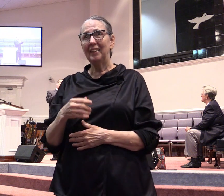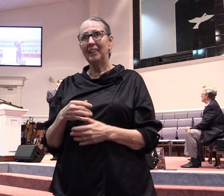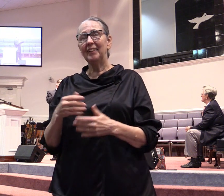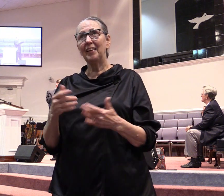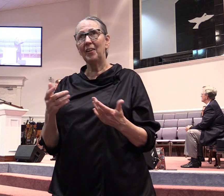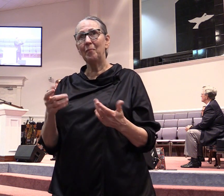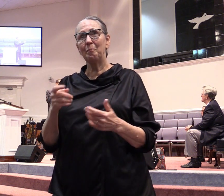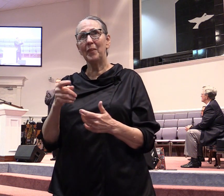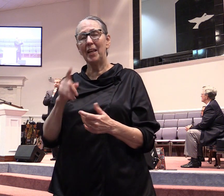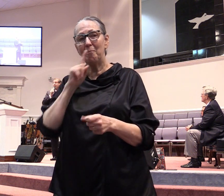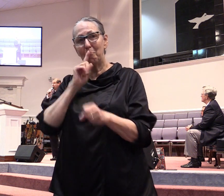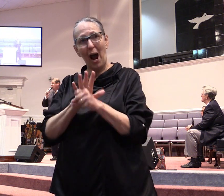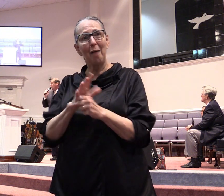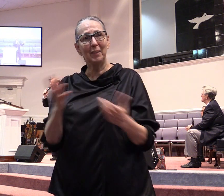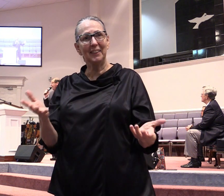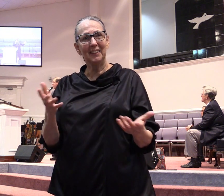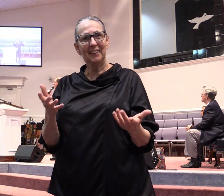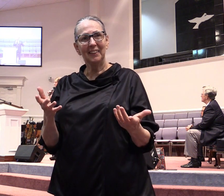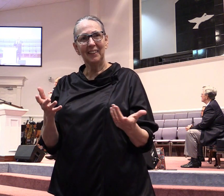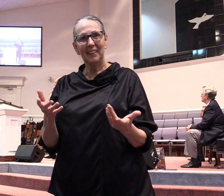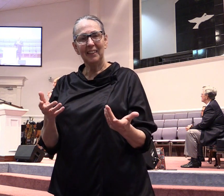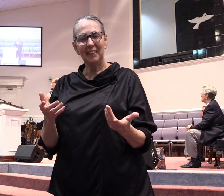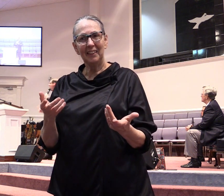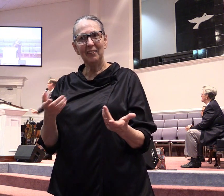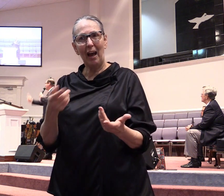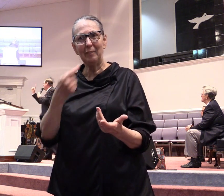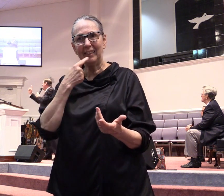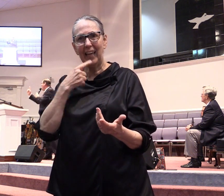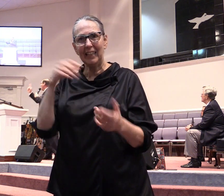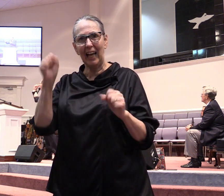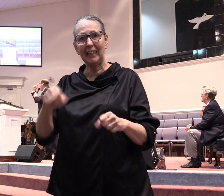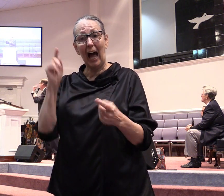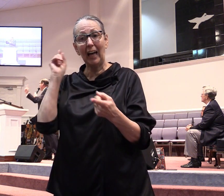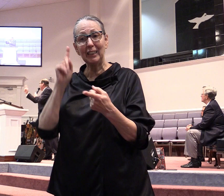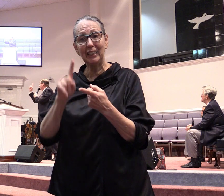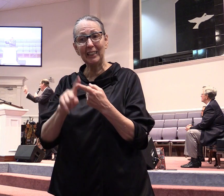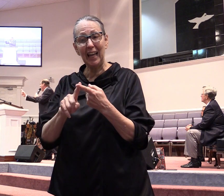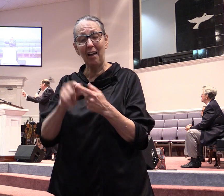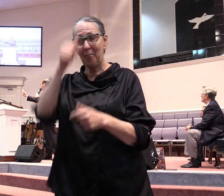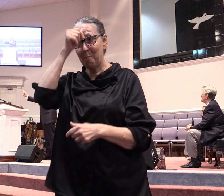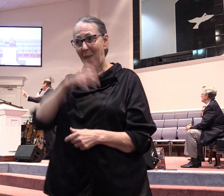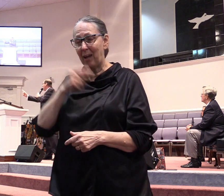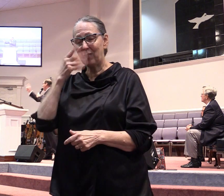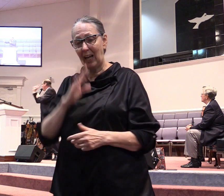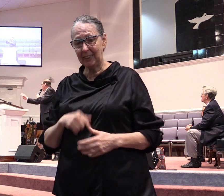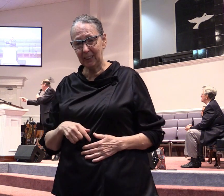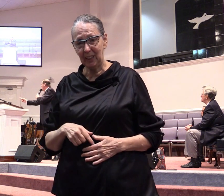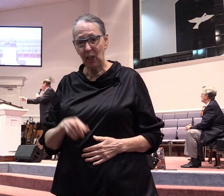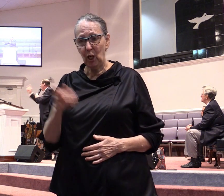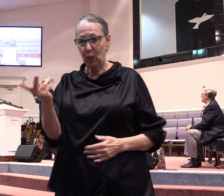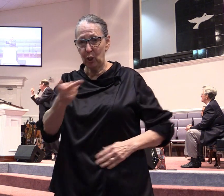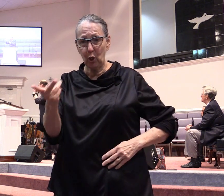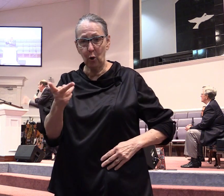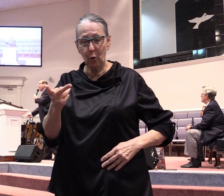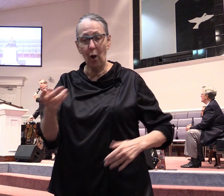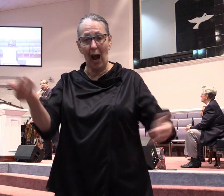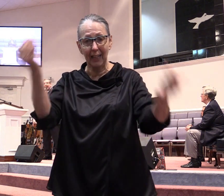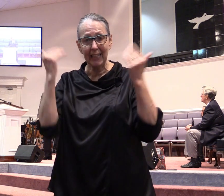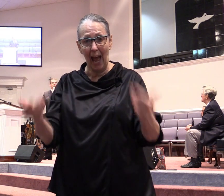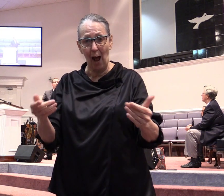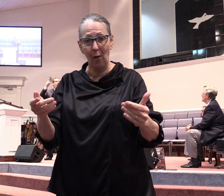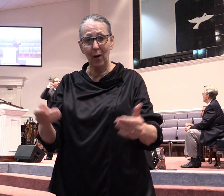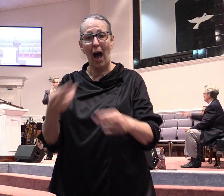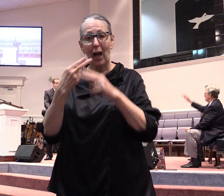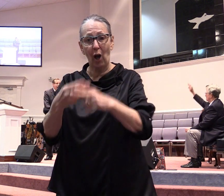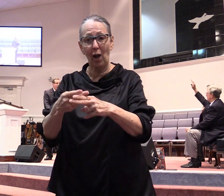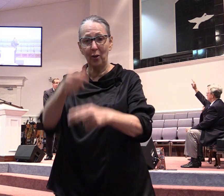say, wait, I didn't mean that, and run out the door, and you're okay. Until that man of God says, you are not, now